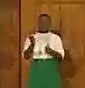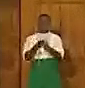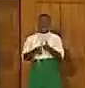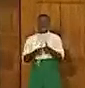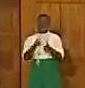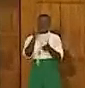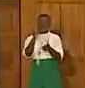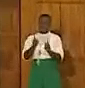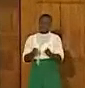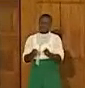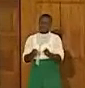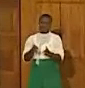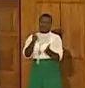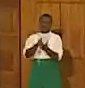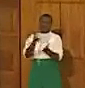Dr.